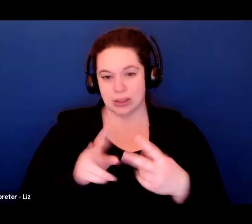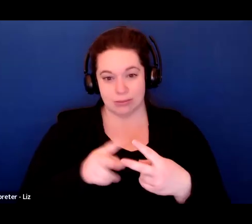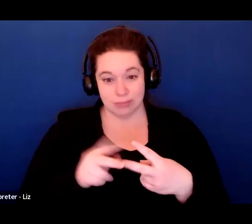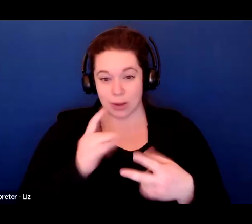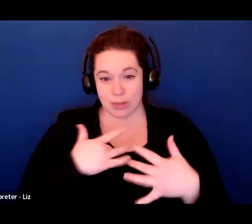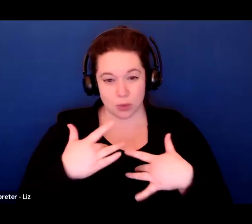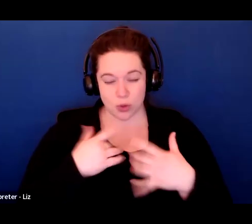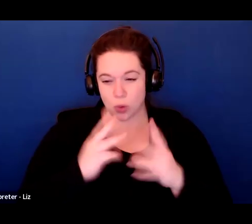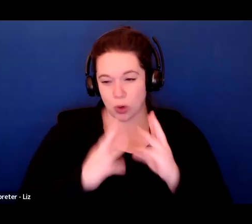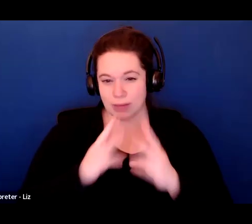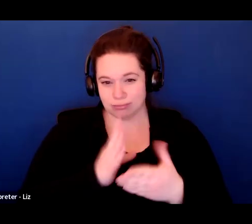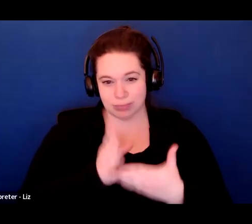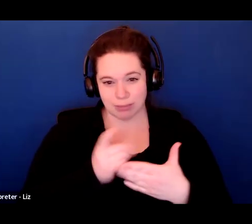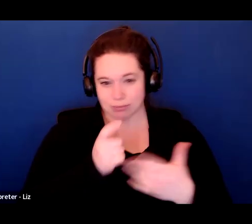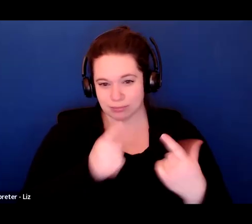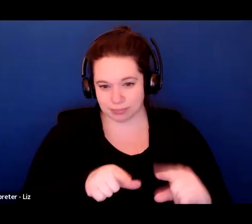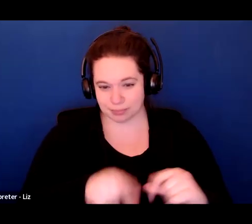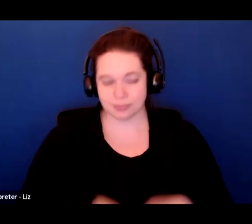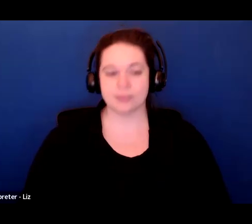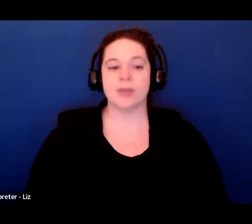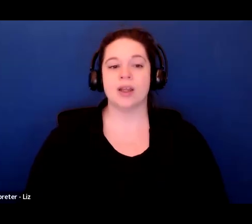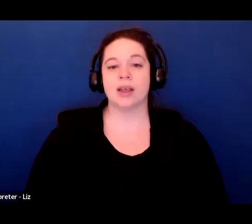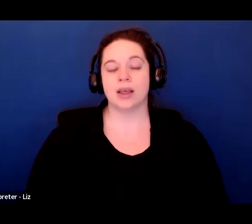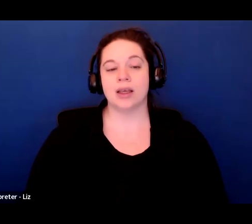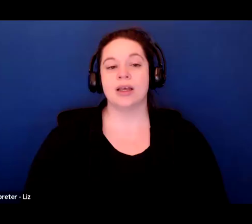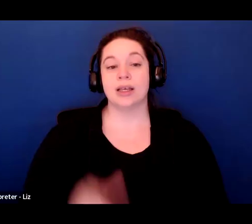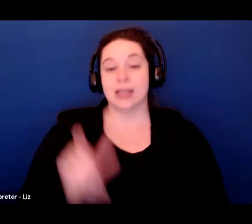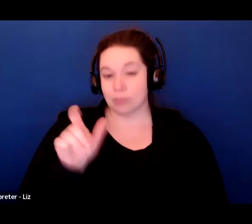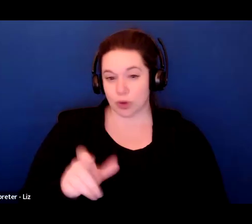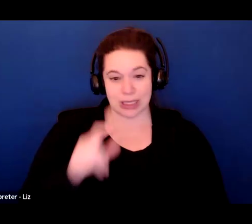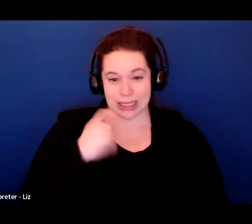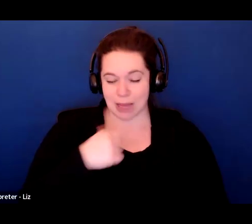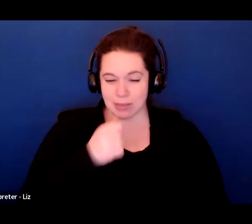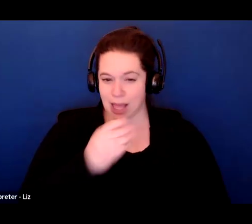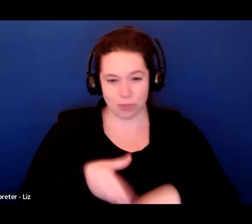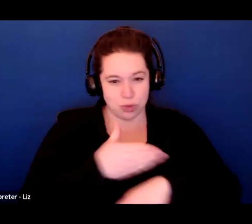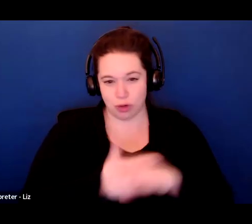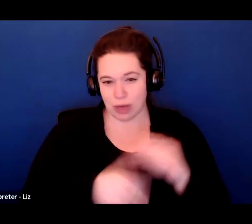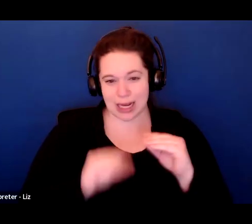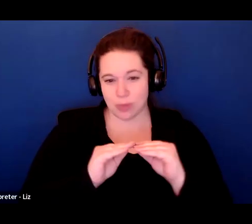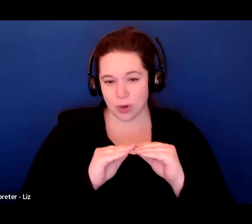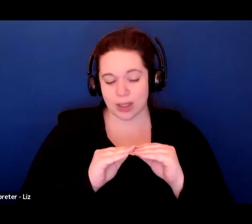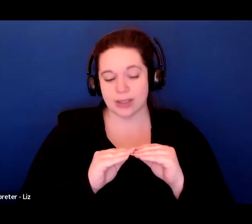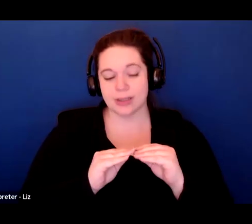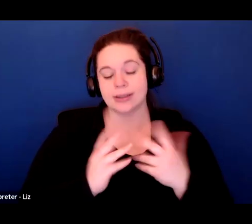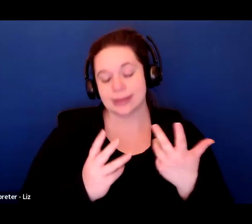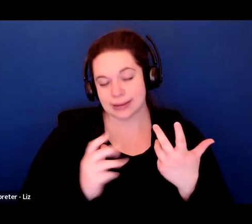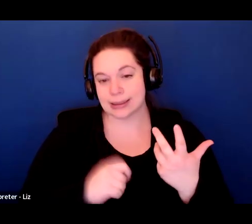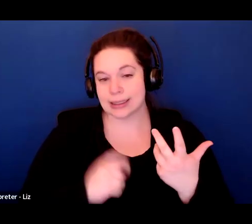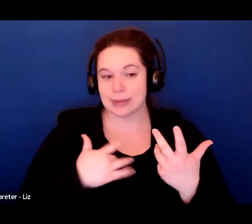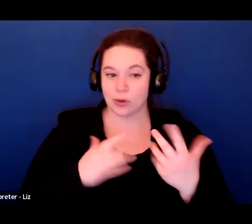And then also, this person says they're no longer improving. And yes, there's kind of a